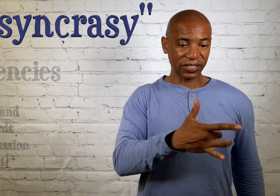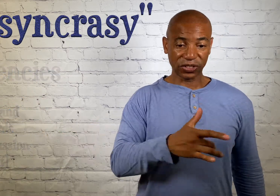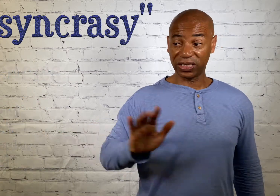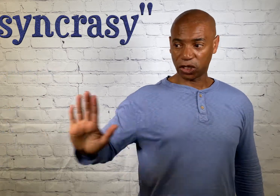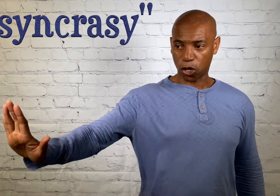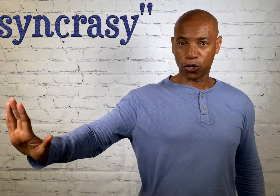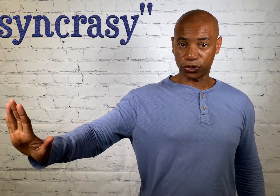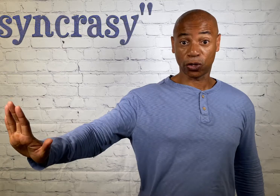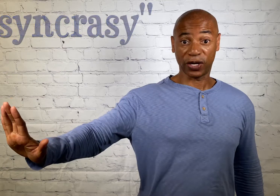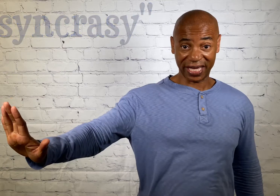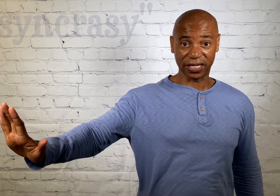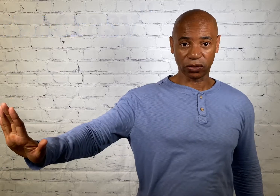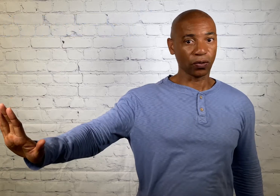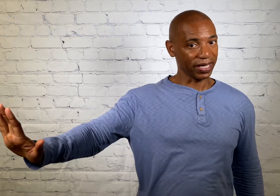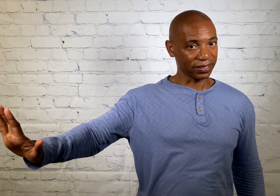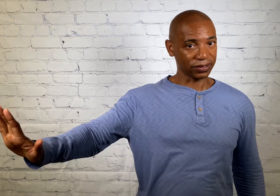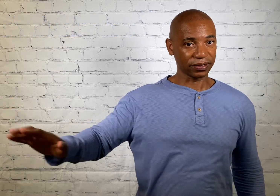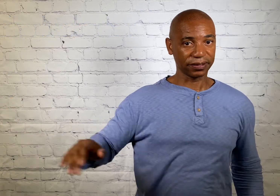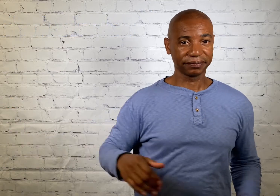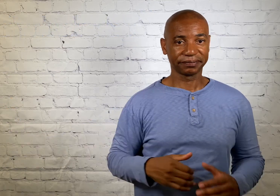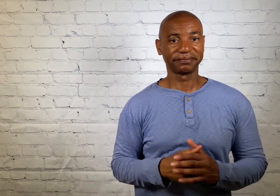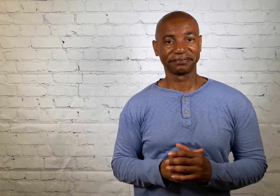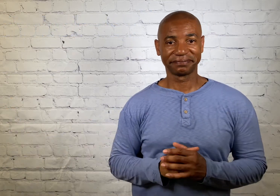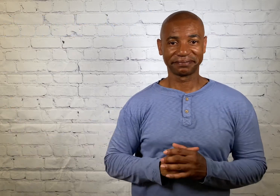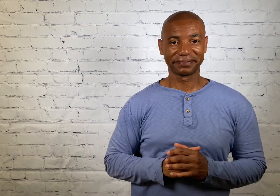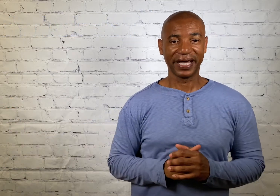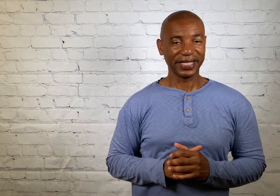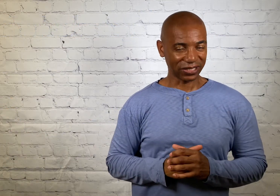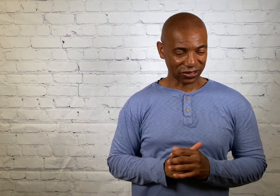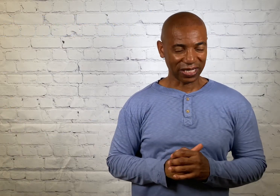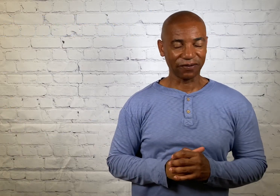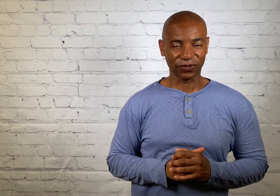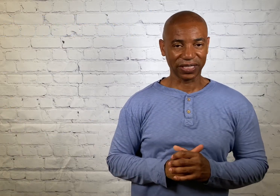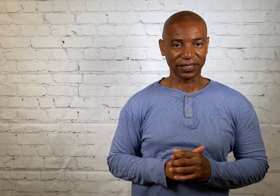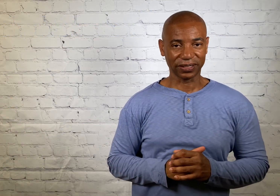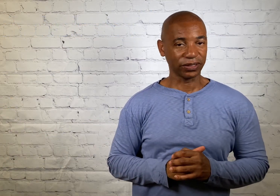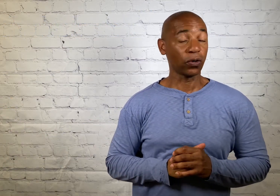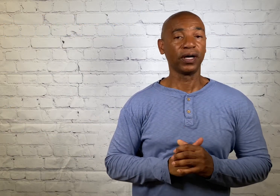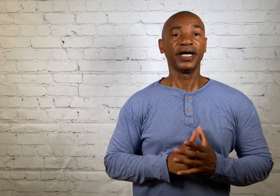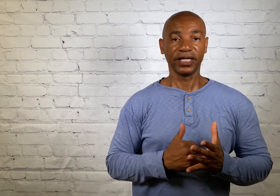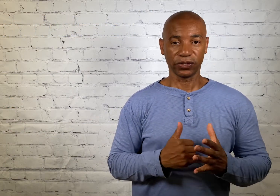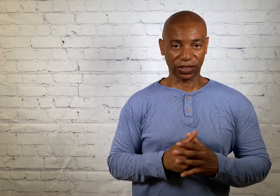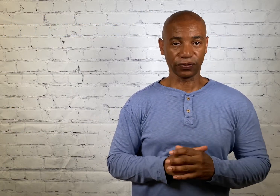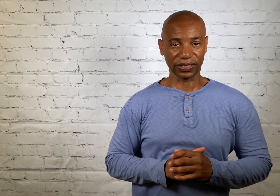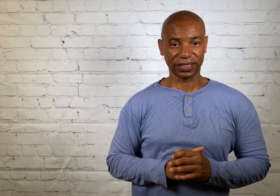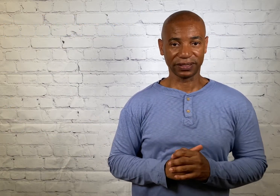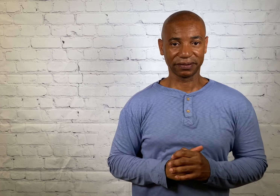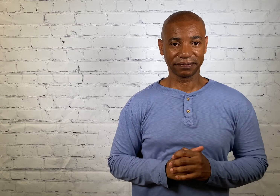Tendencies, hers or his or its. That's the sign for tendencies or idiosyncrasies.